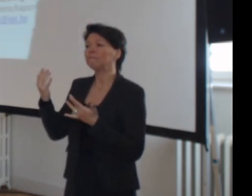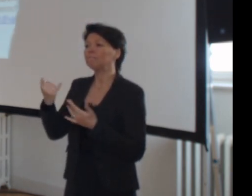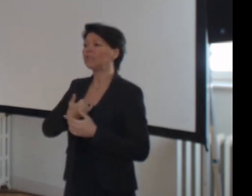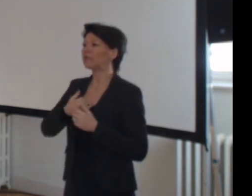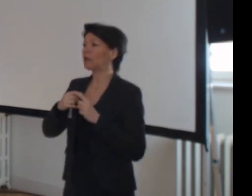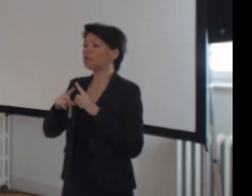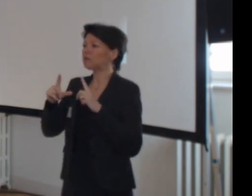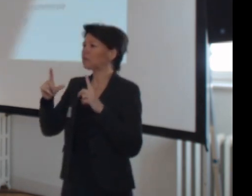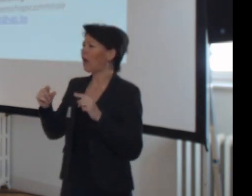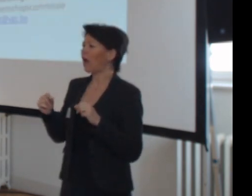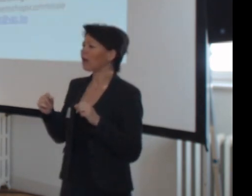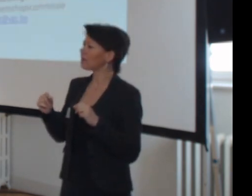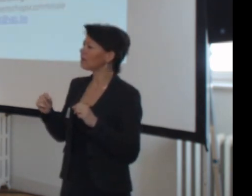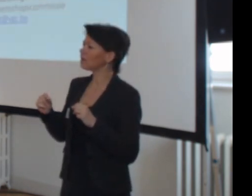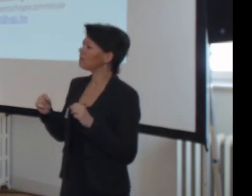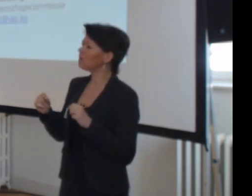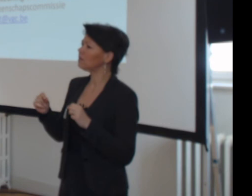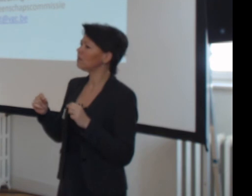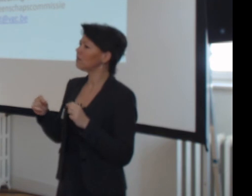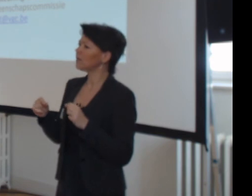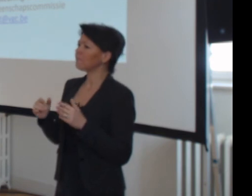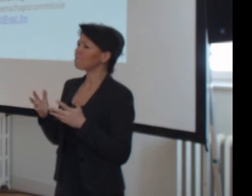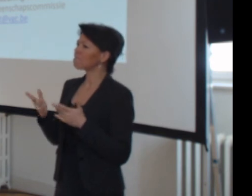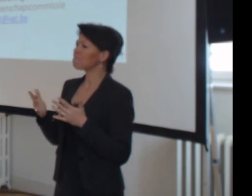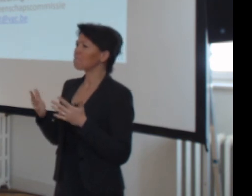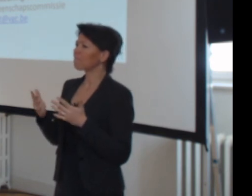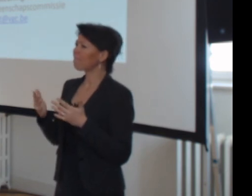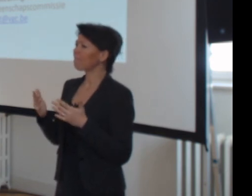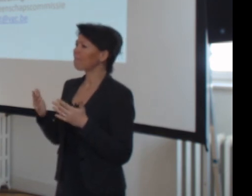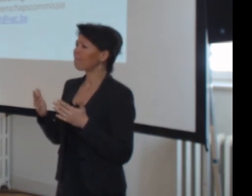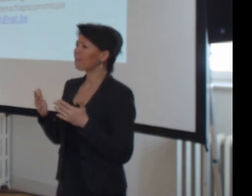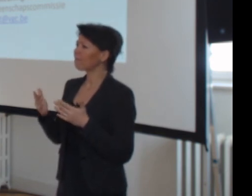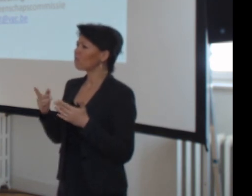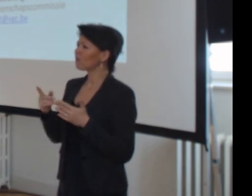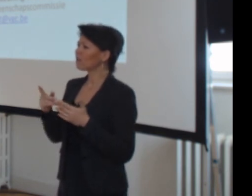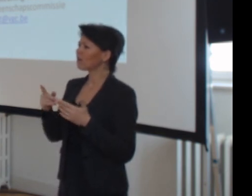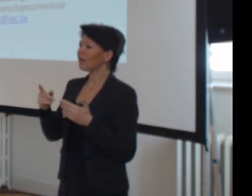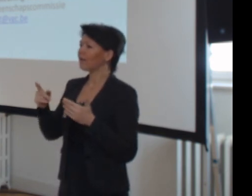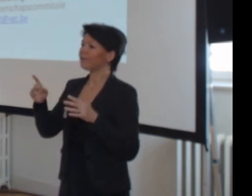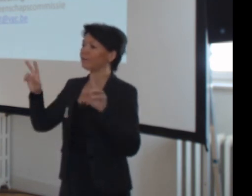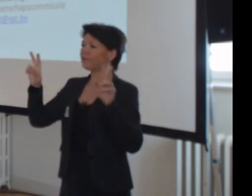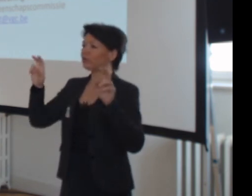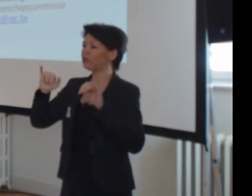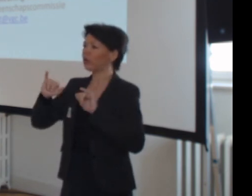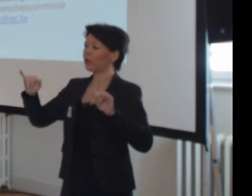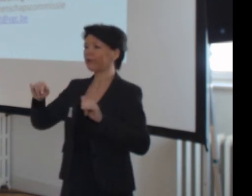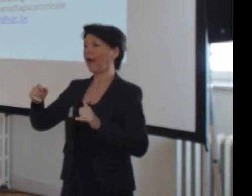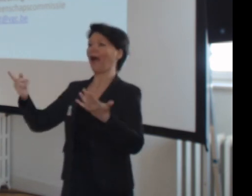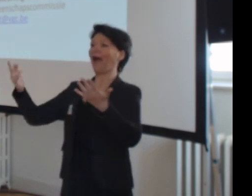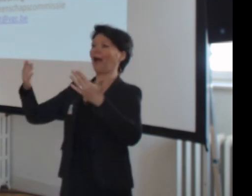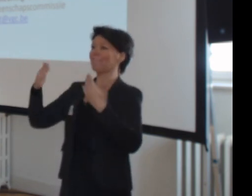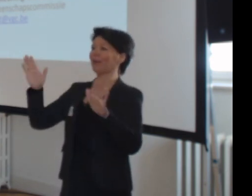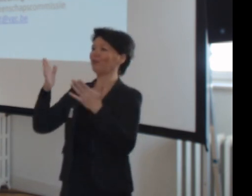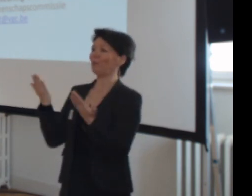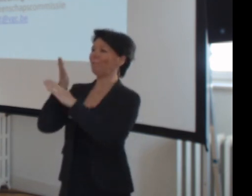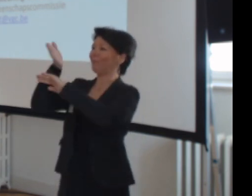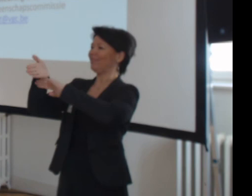card is the sort of CSAM, open your doors to the libraries,